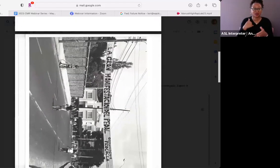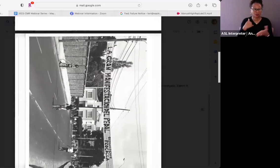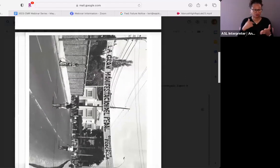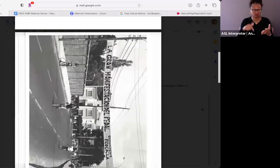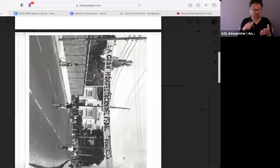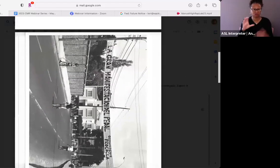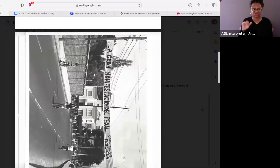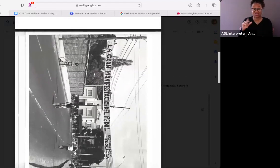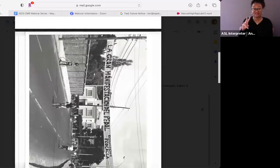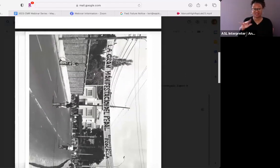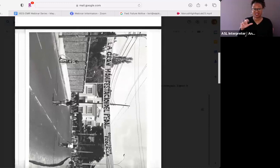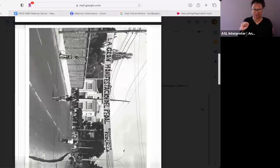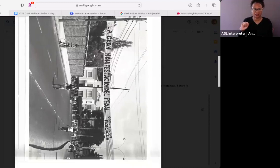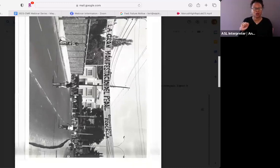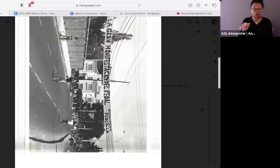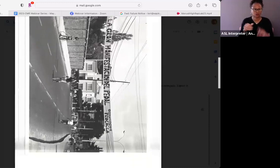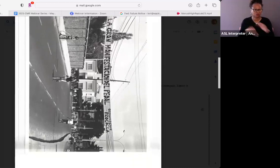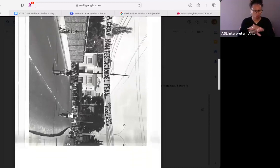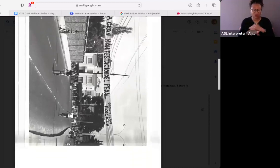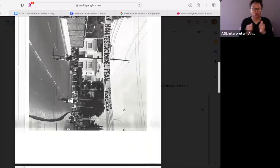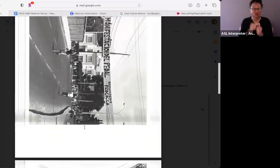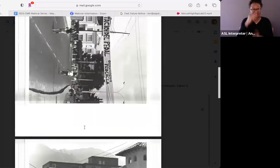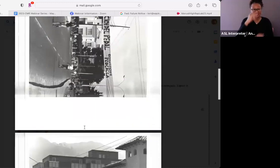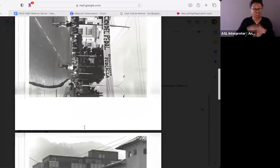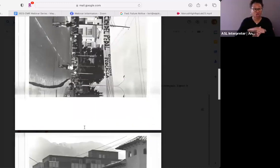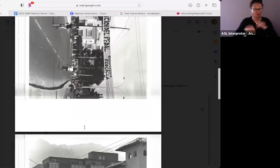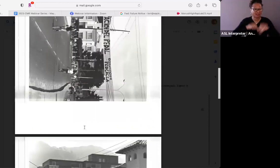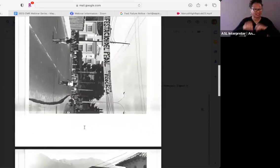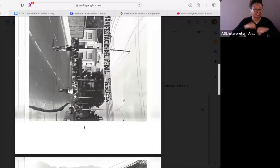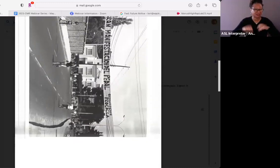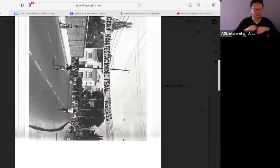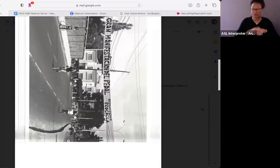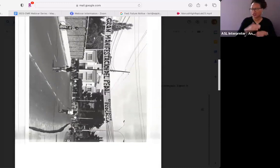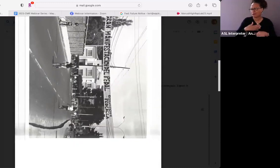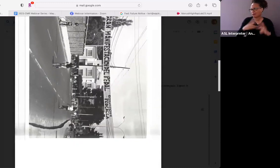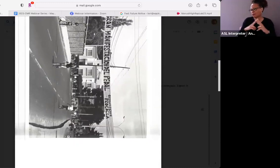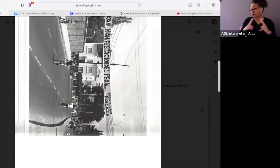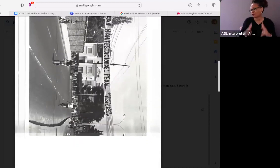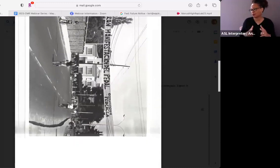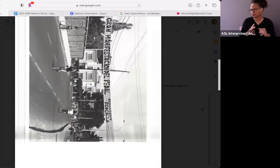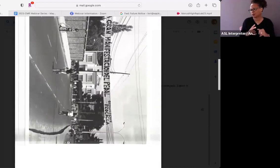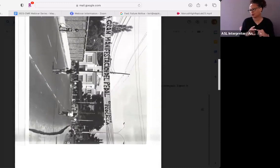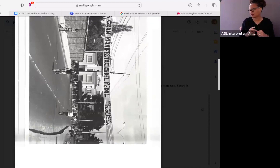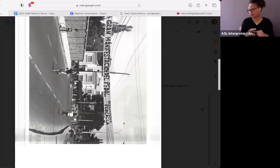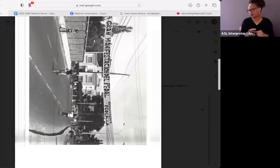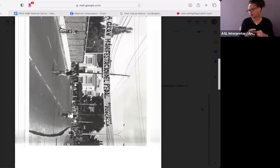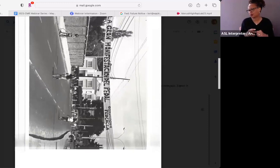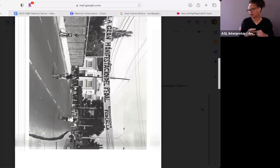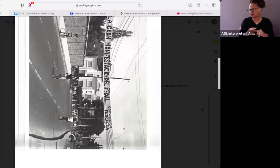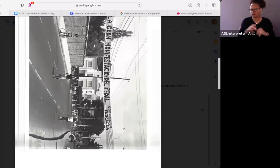little kids on tricycles. And that was my partner riding his